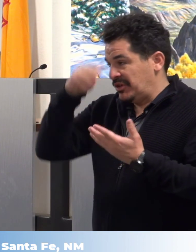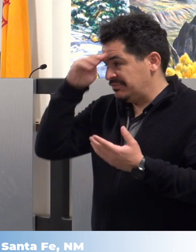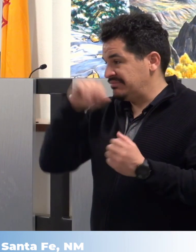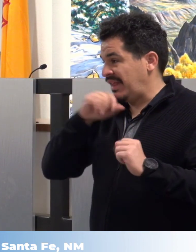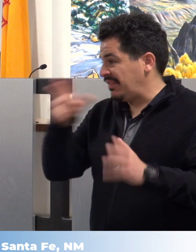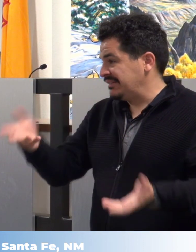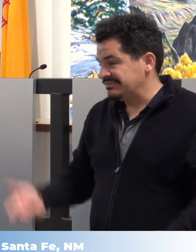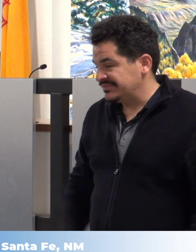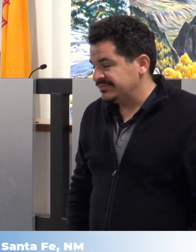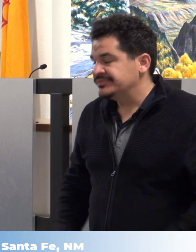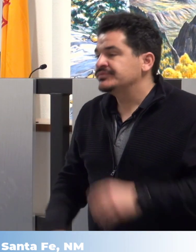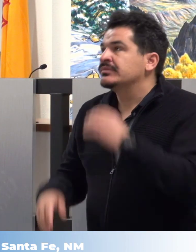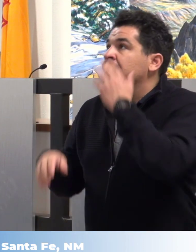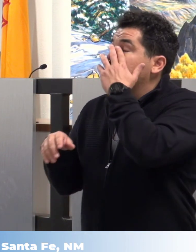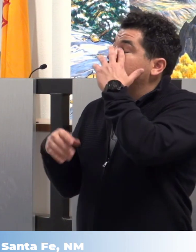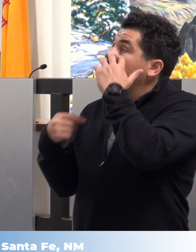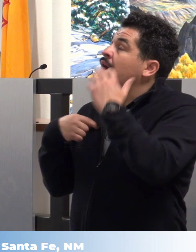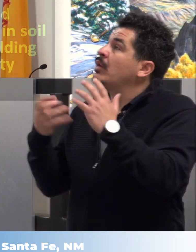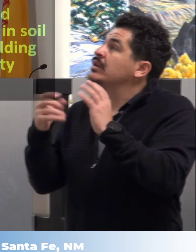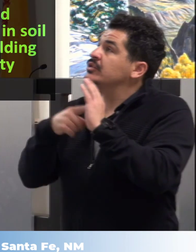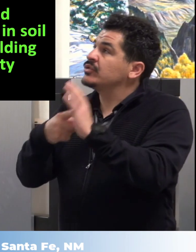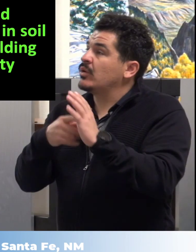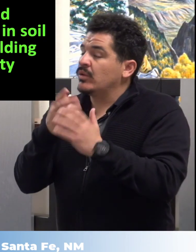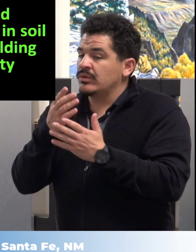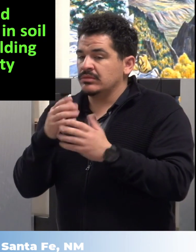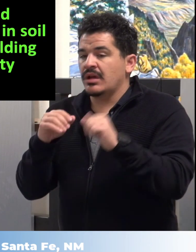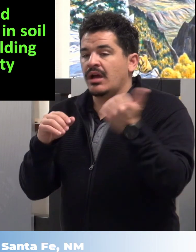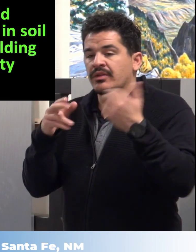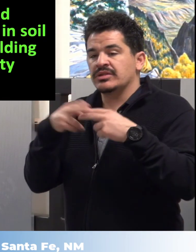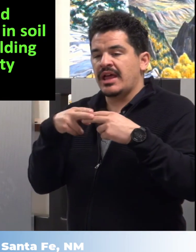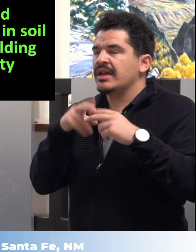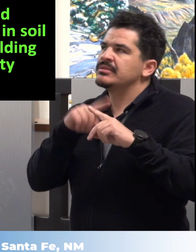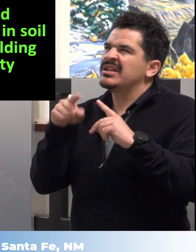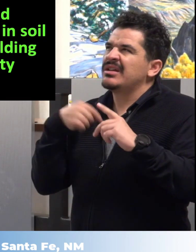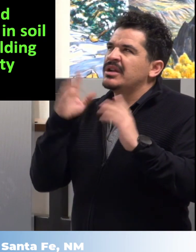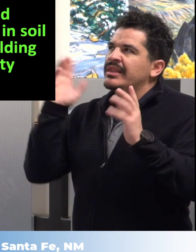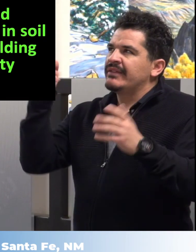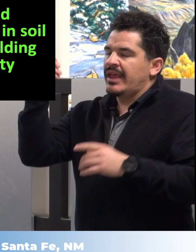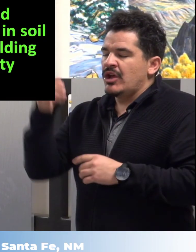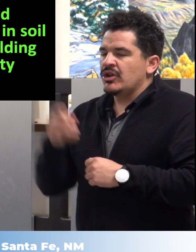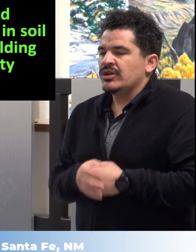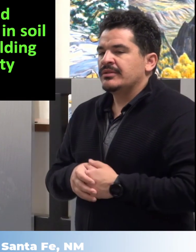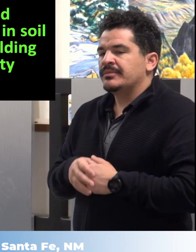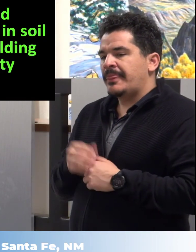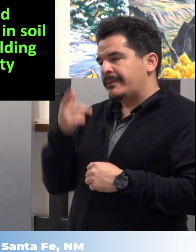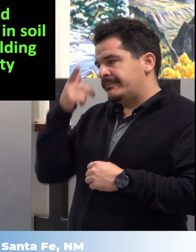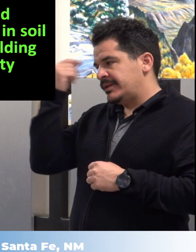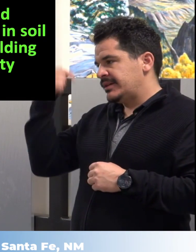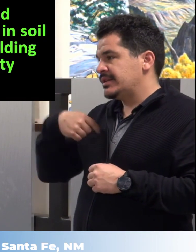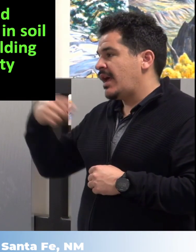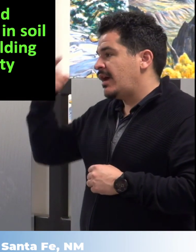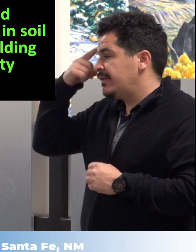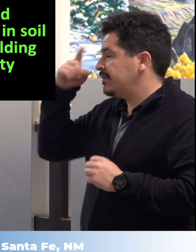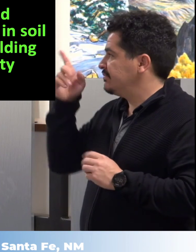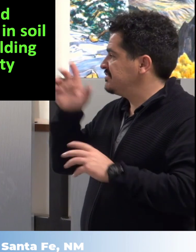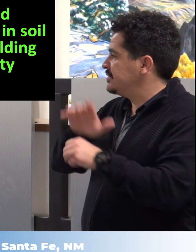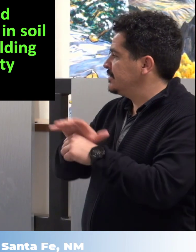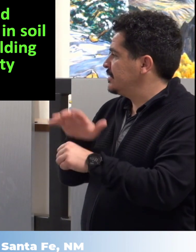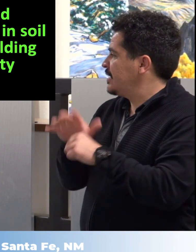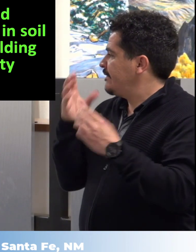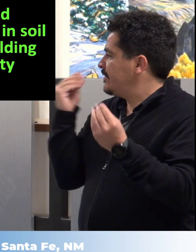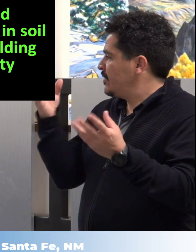Yeah, so I was going to show you some other slides, but I'm going to leave it there because I think there's enough information there that,